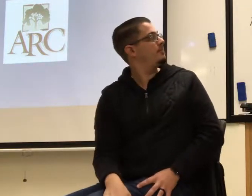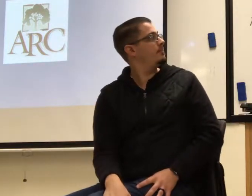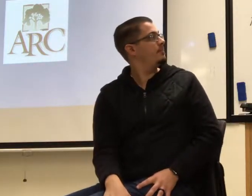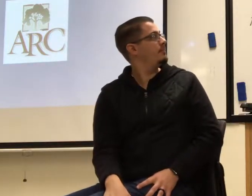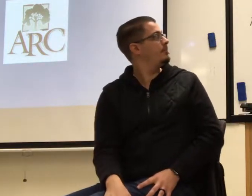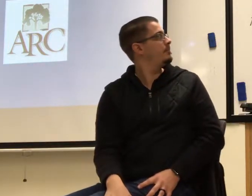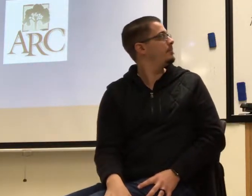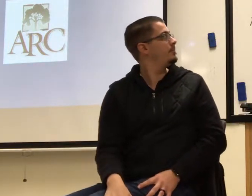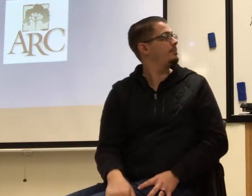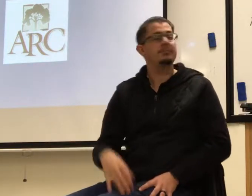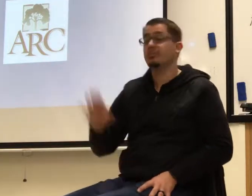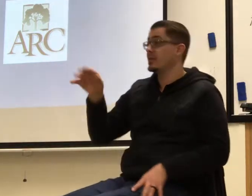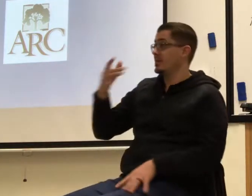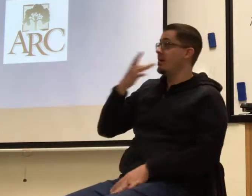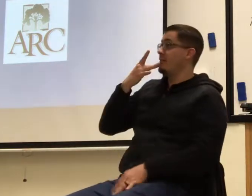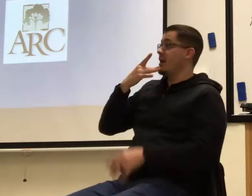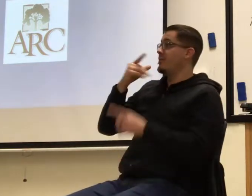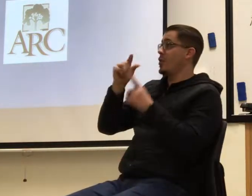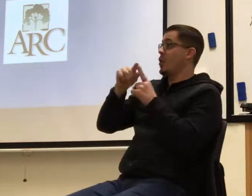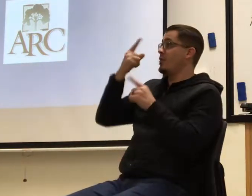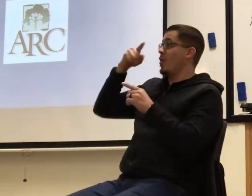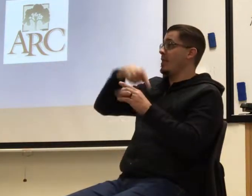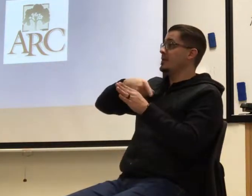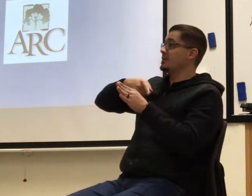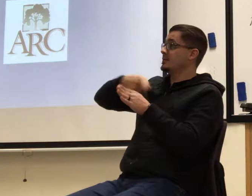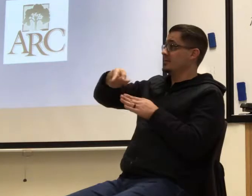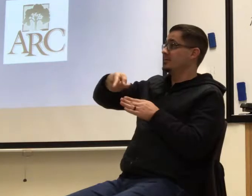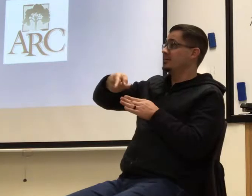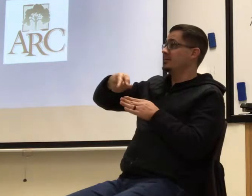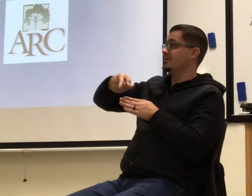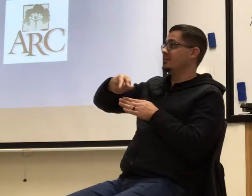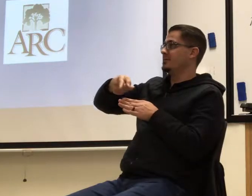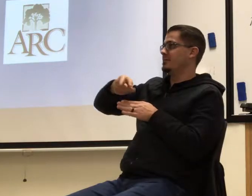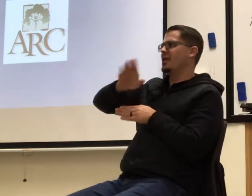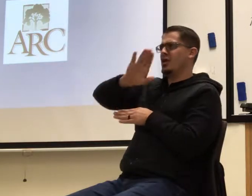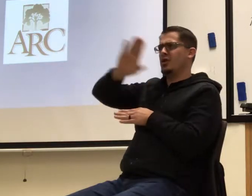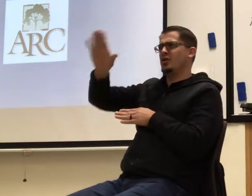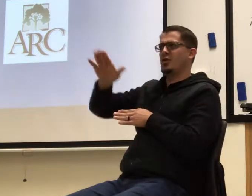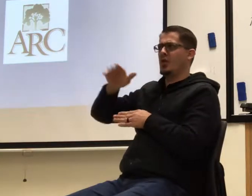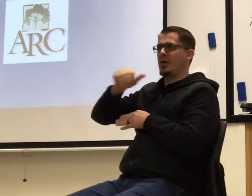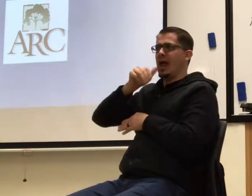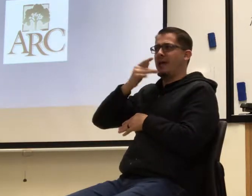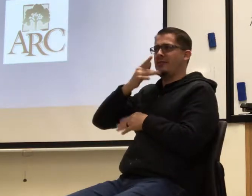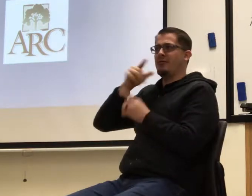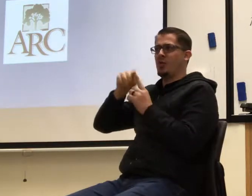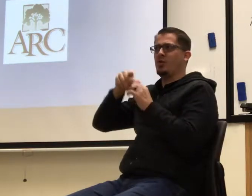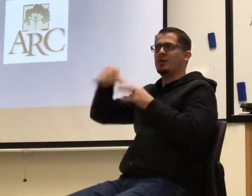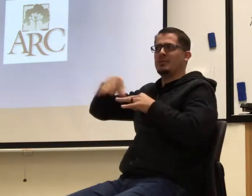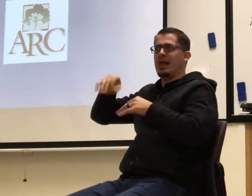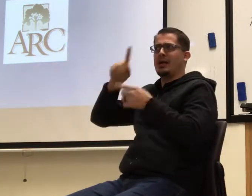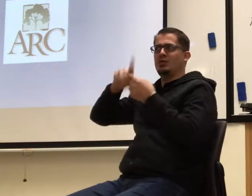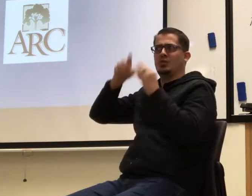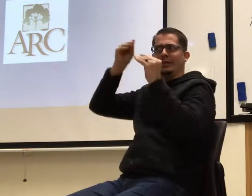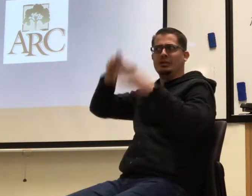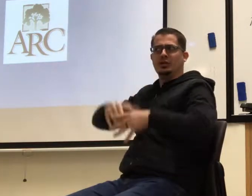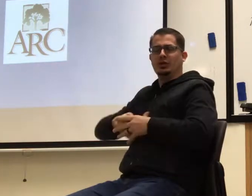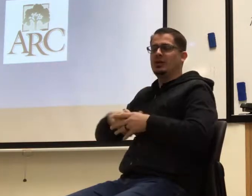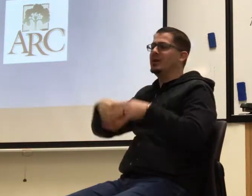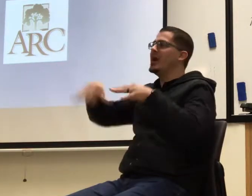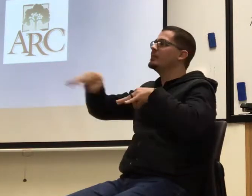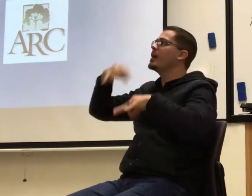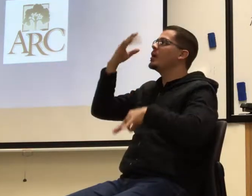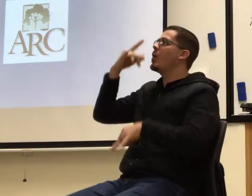It's our favorite word in the profession. Your least favorite word when you have to explain something to me. Right? Explain